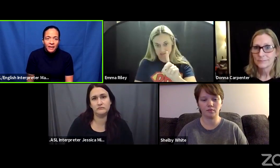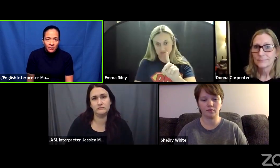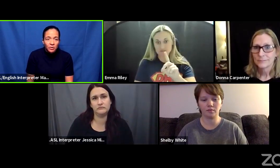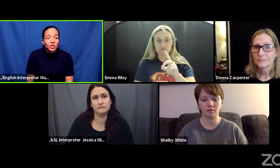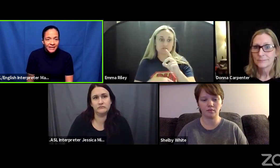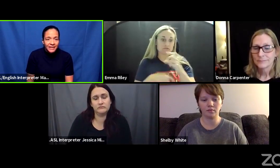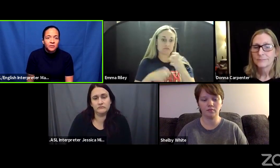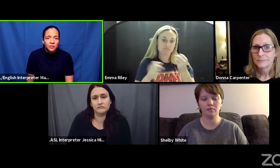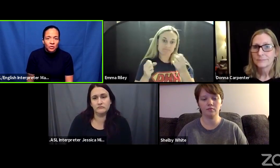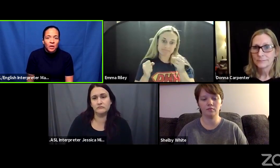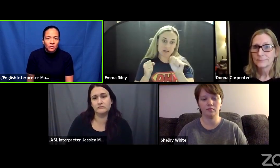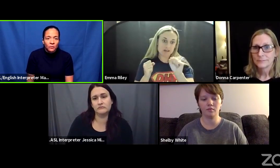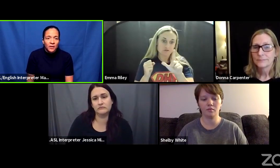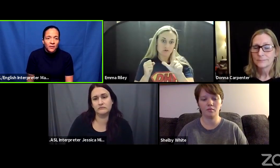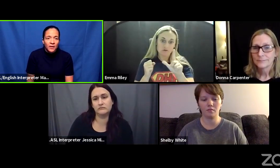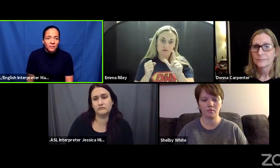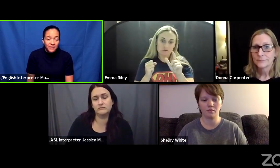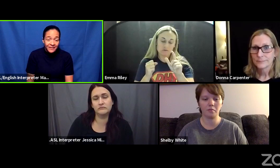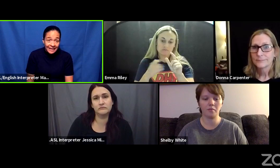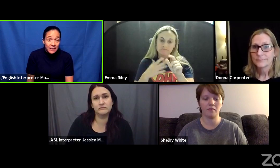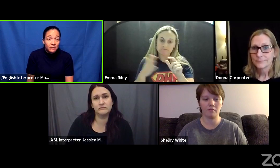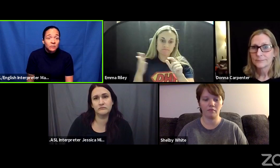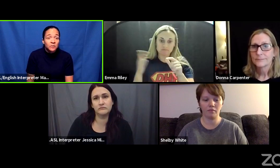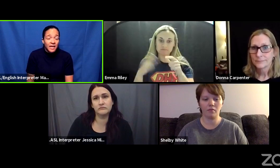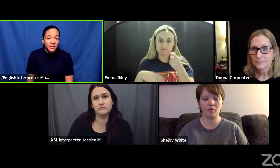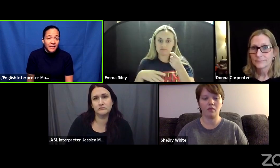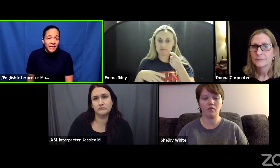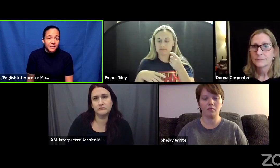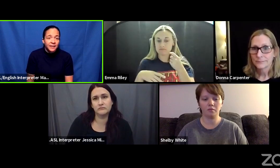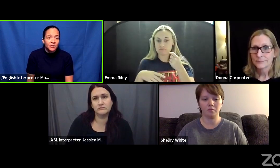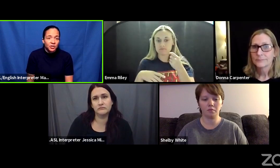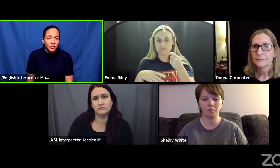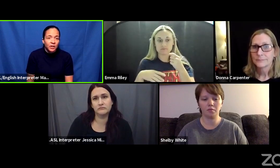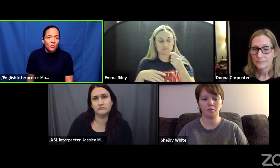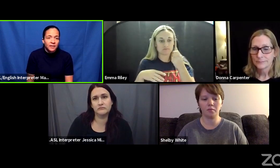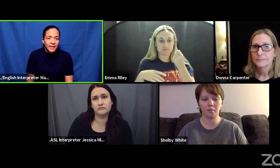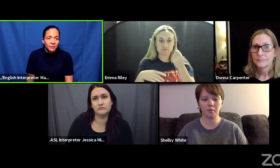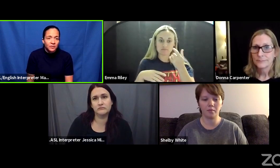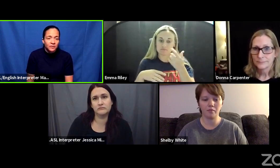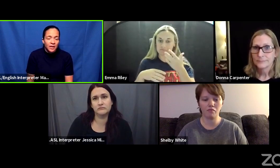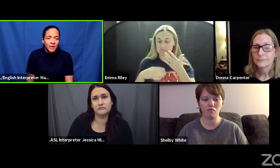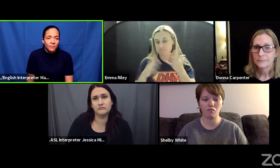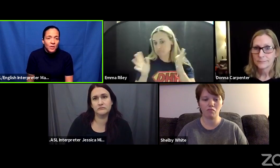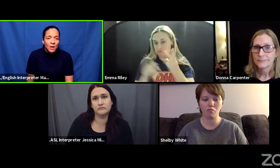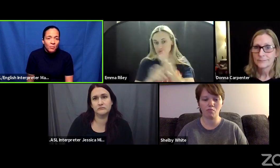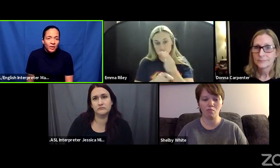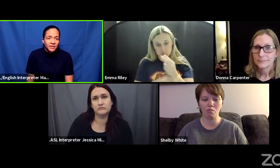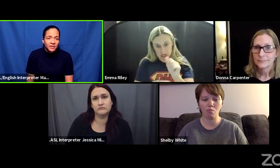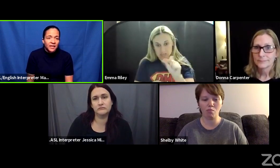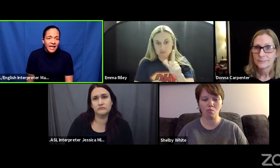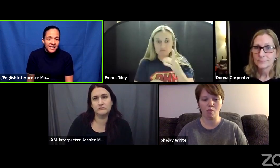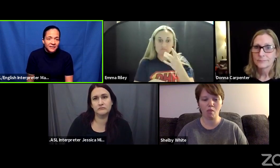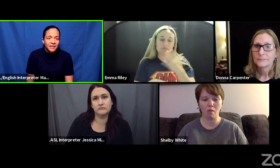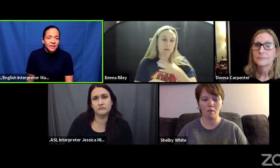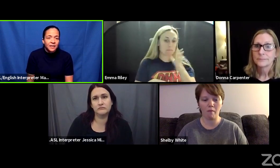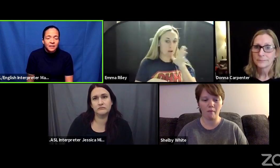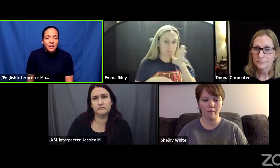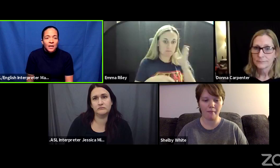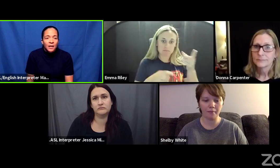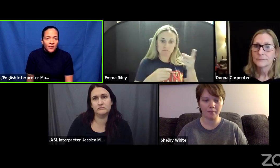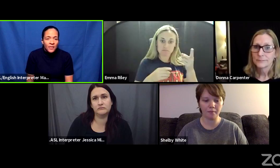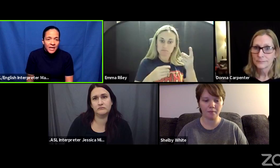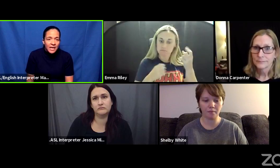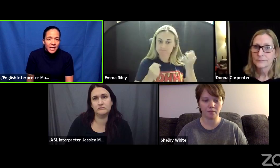American Sign Language. She did start with C, Signed Exact English. And then once I was placed into